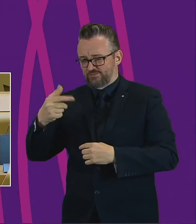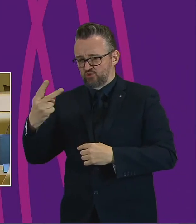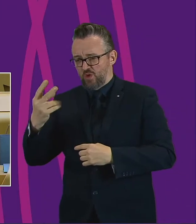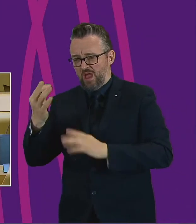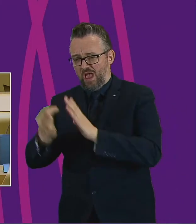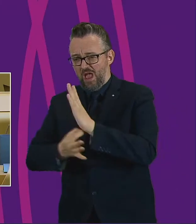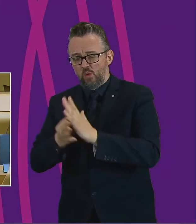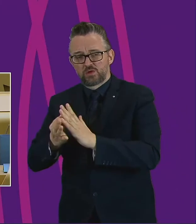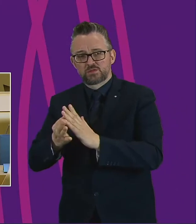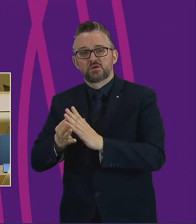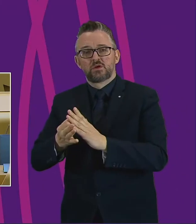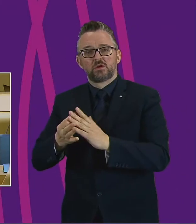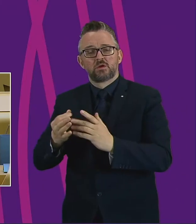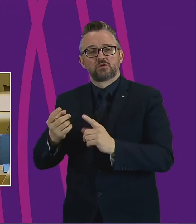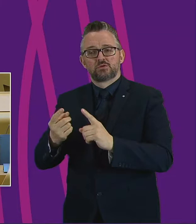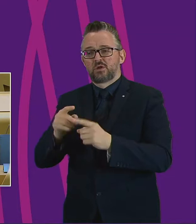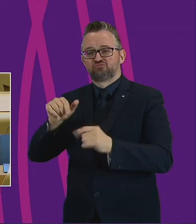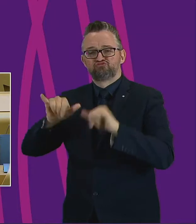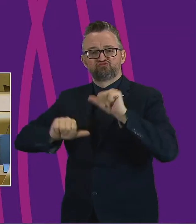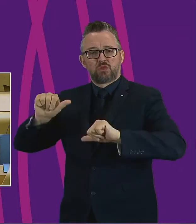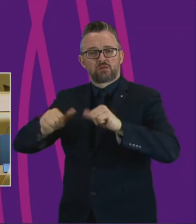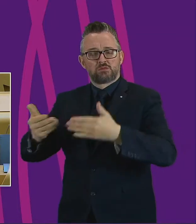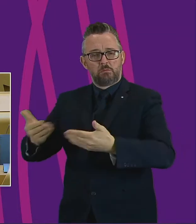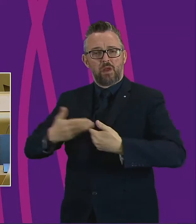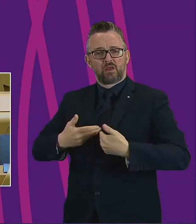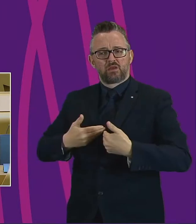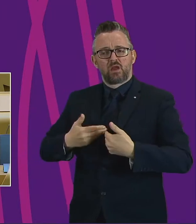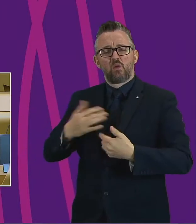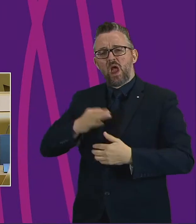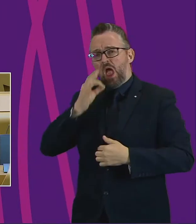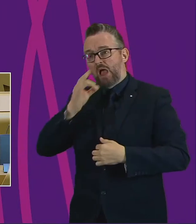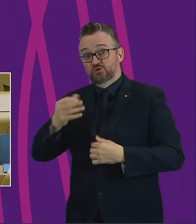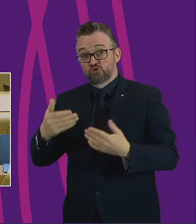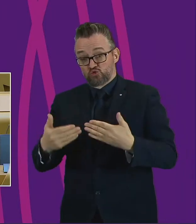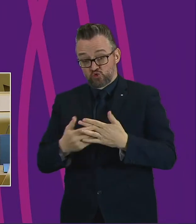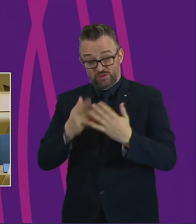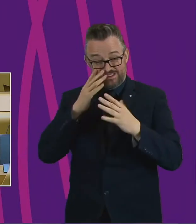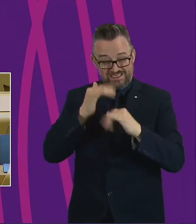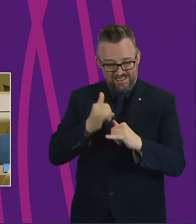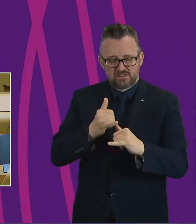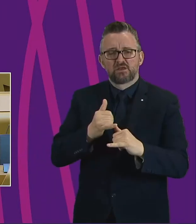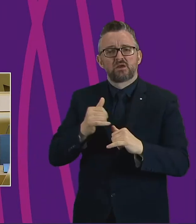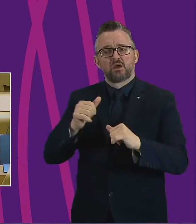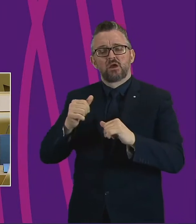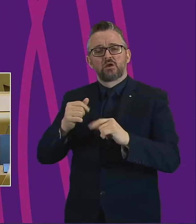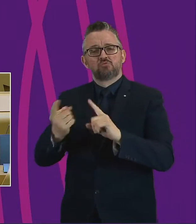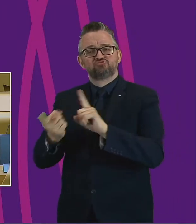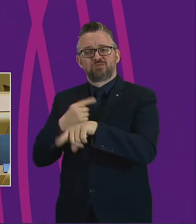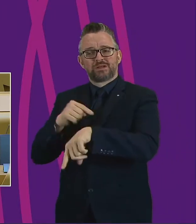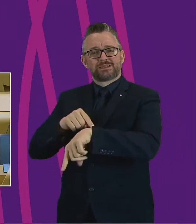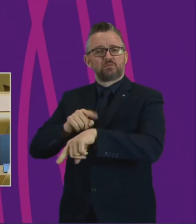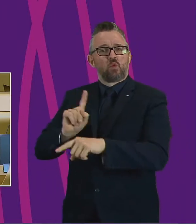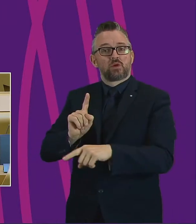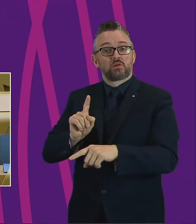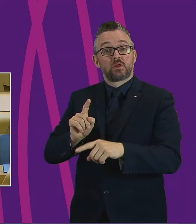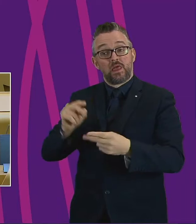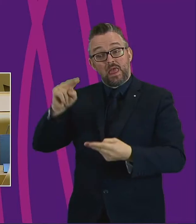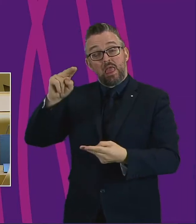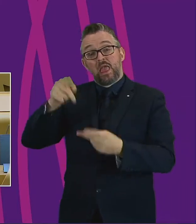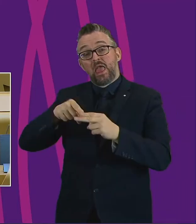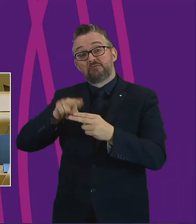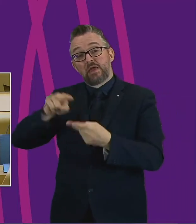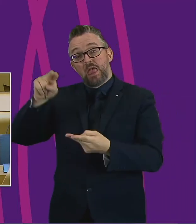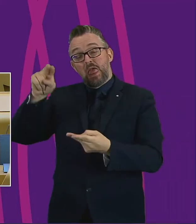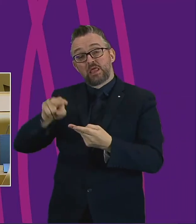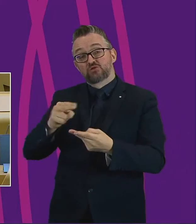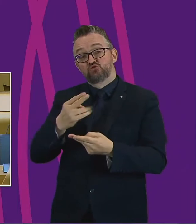to receive their test results. What will the turnaround time be under this new testing system? And if it's not below 24 hours, does the Cabinet